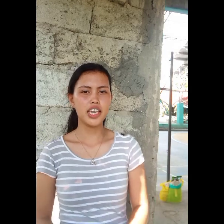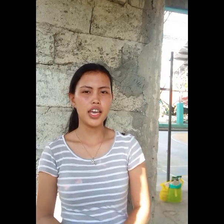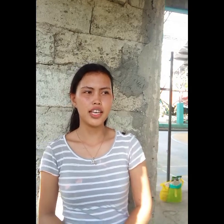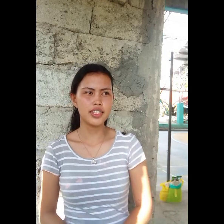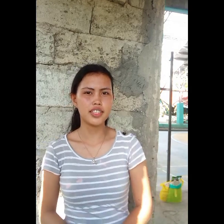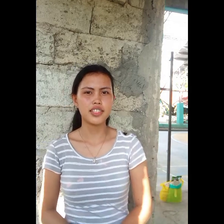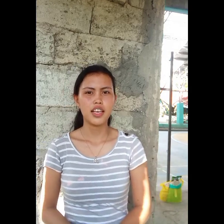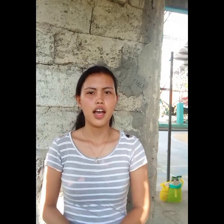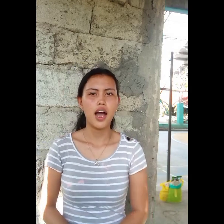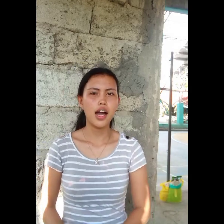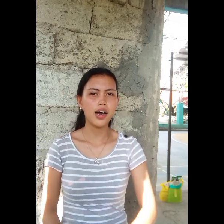is